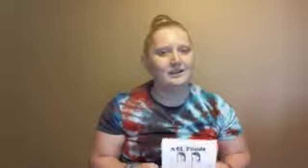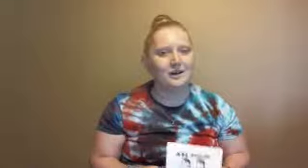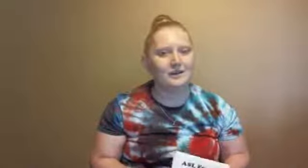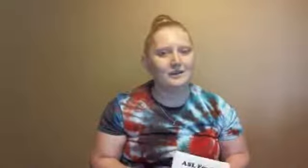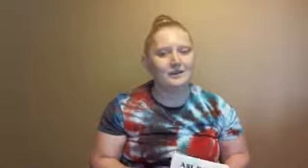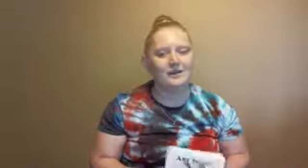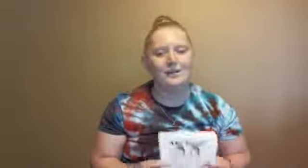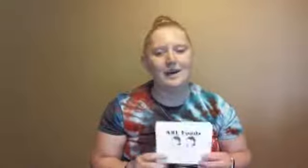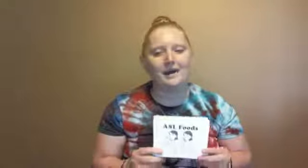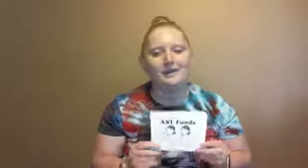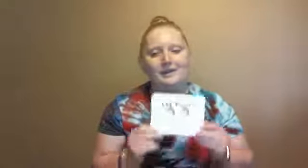all of you about